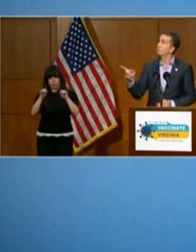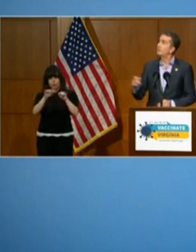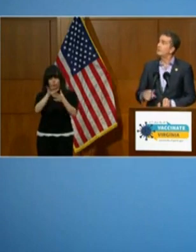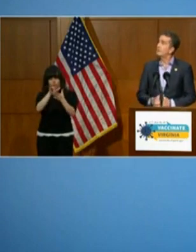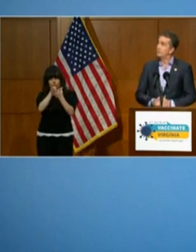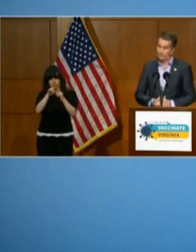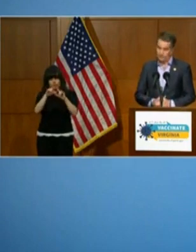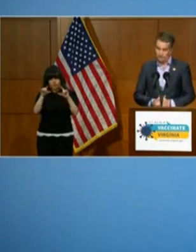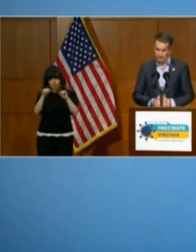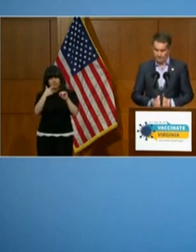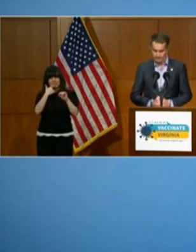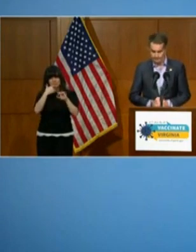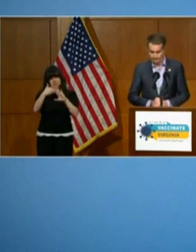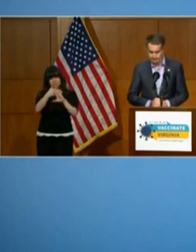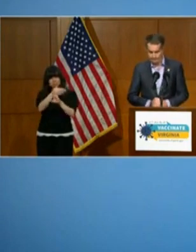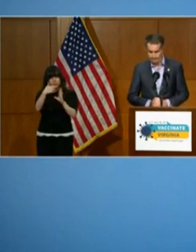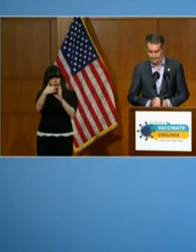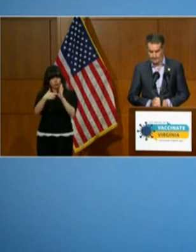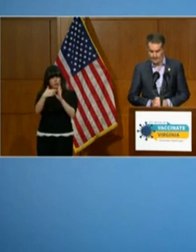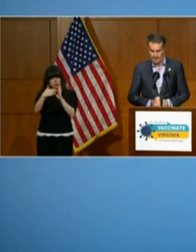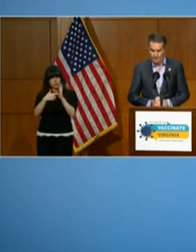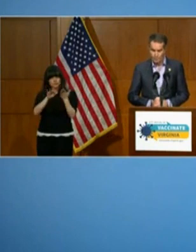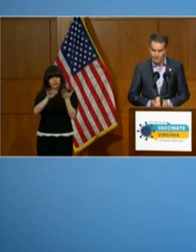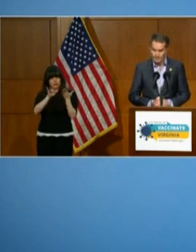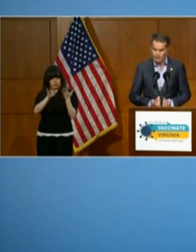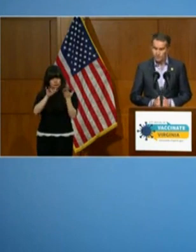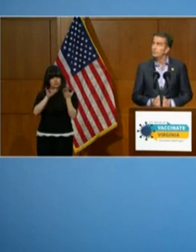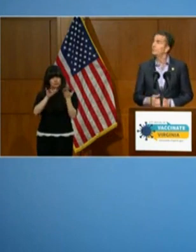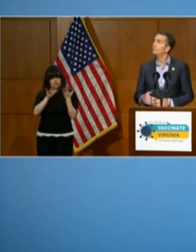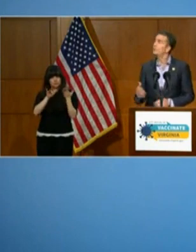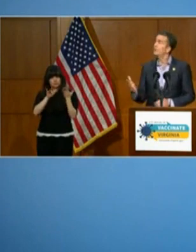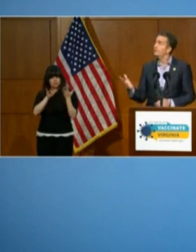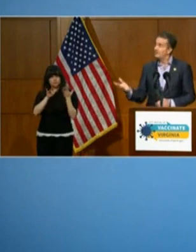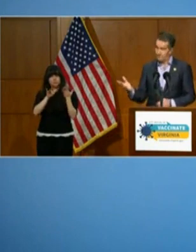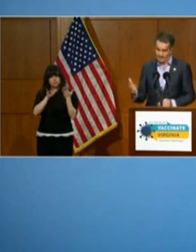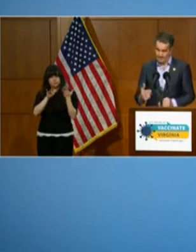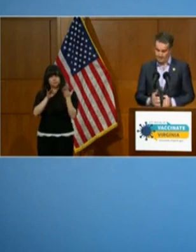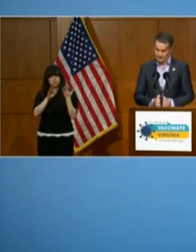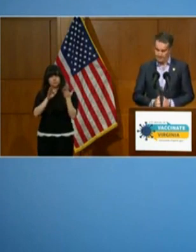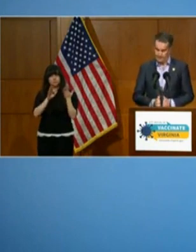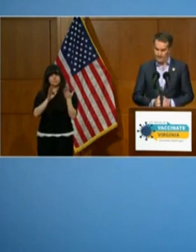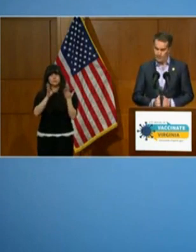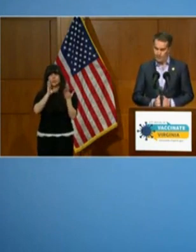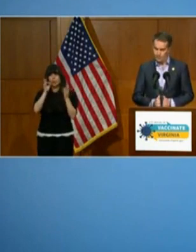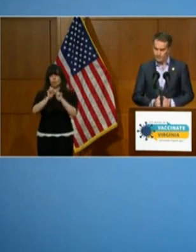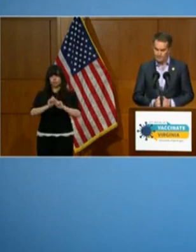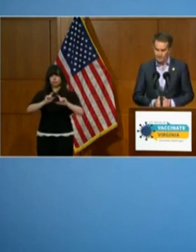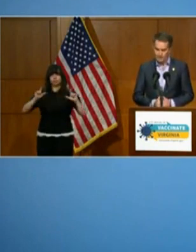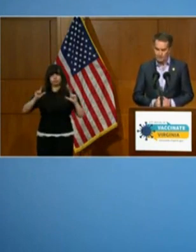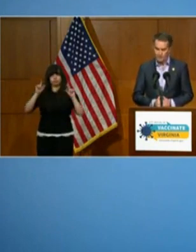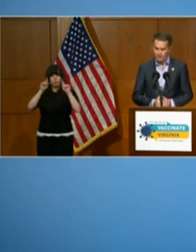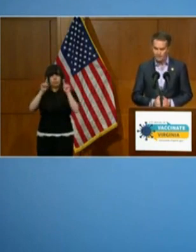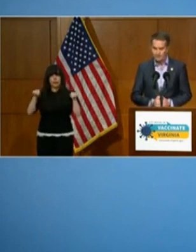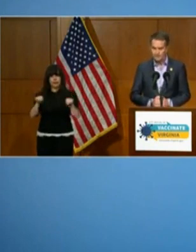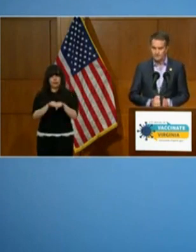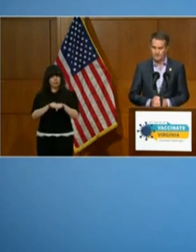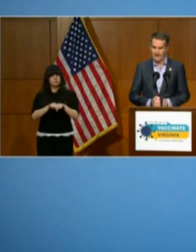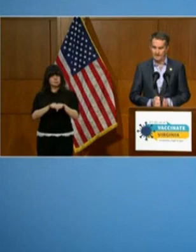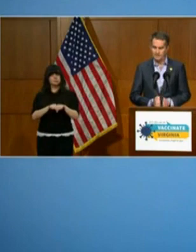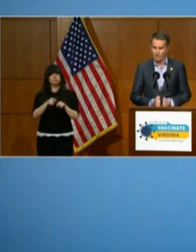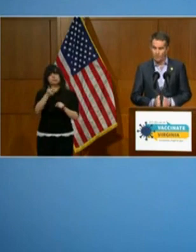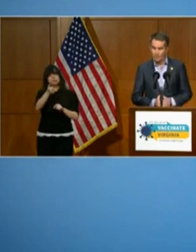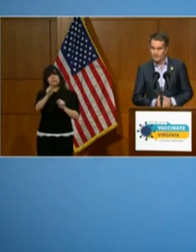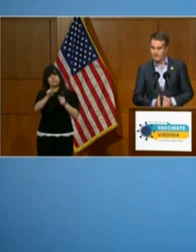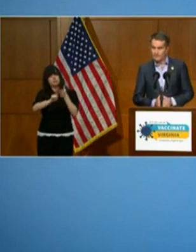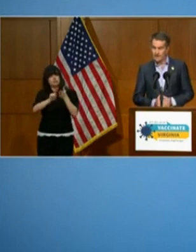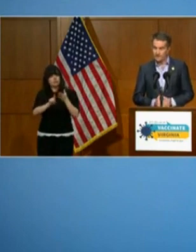says pre-registration. It will take you to this page where you can check your registration